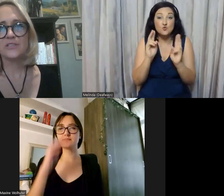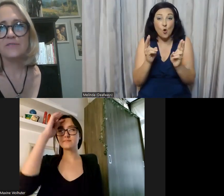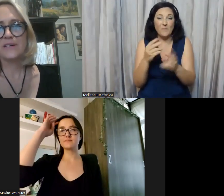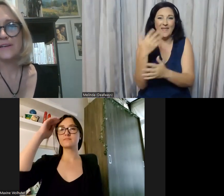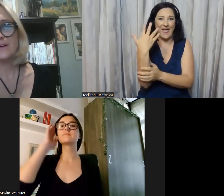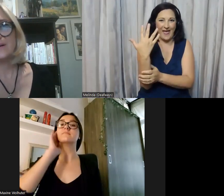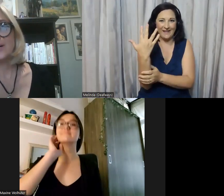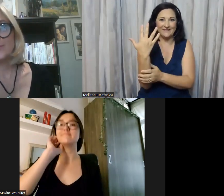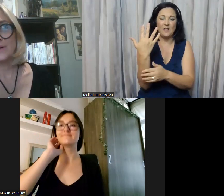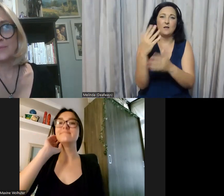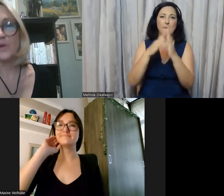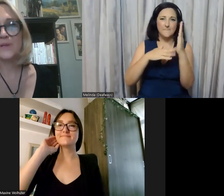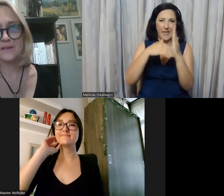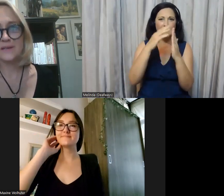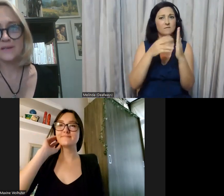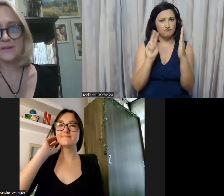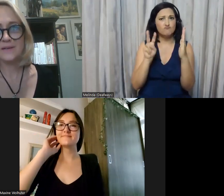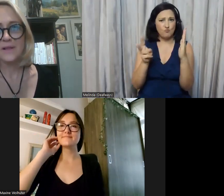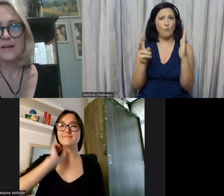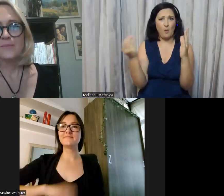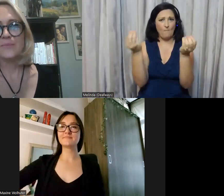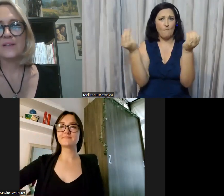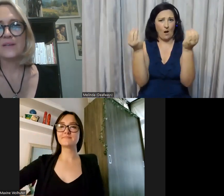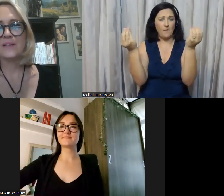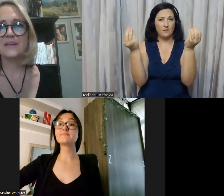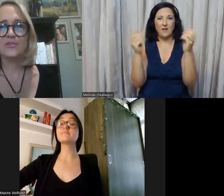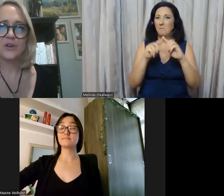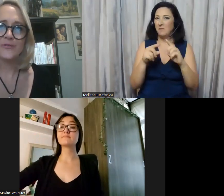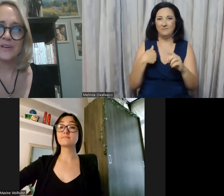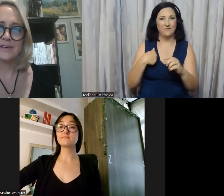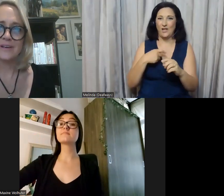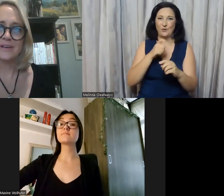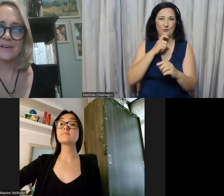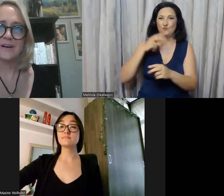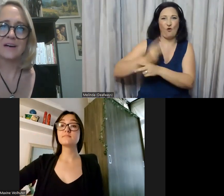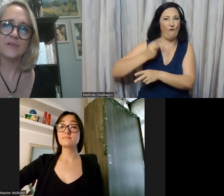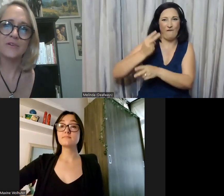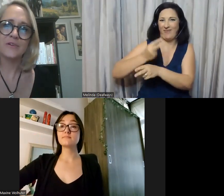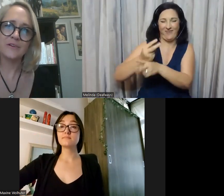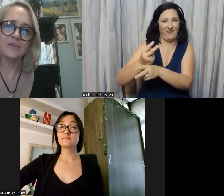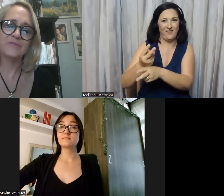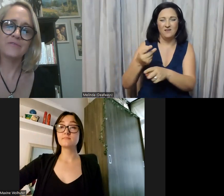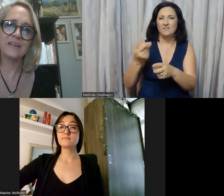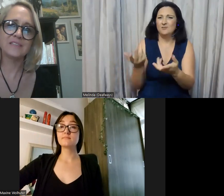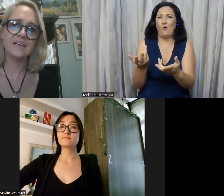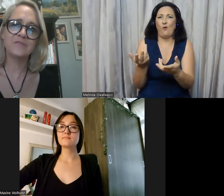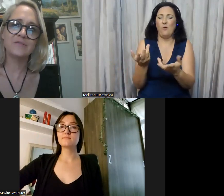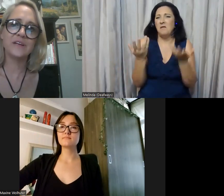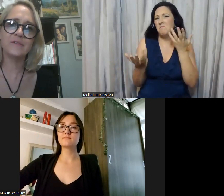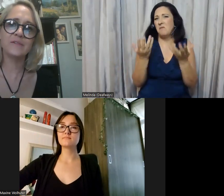very popular, but I don't do it often. I go through phases. I get